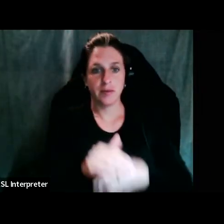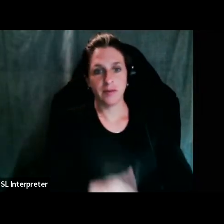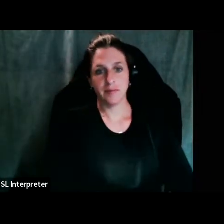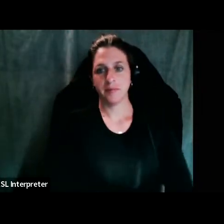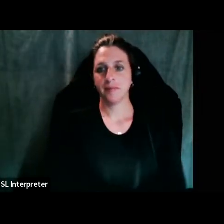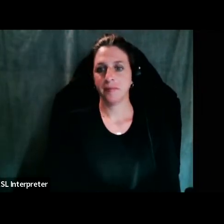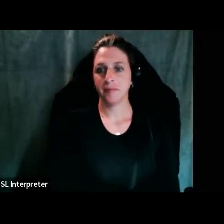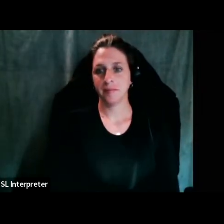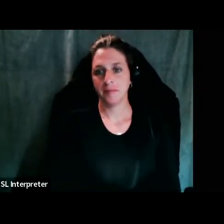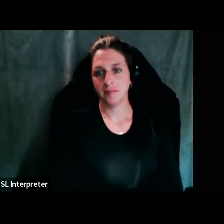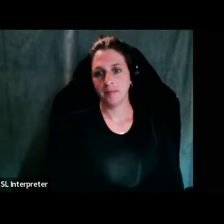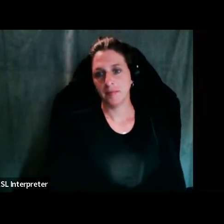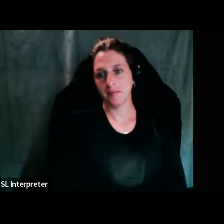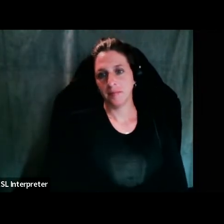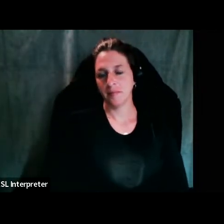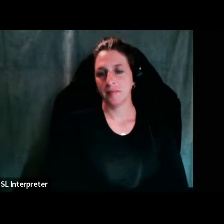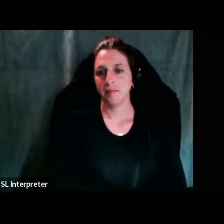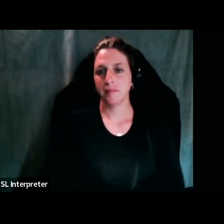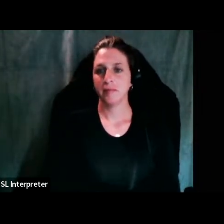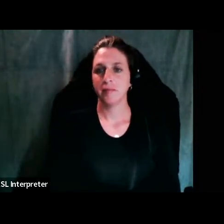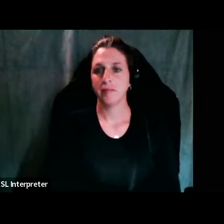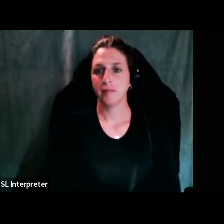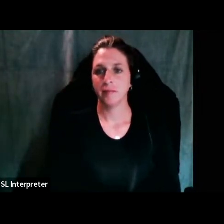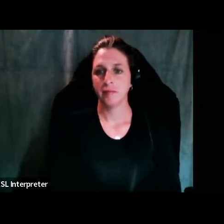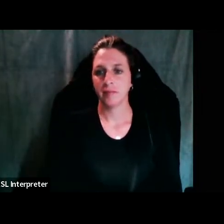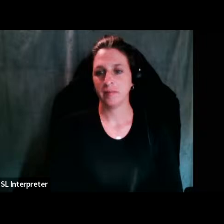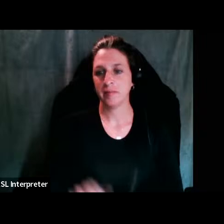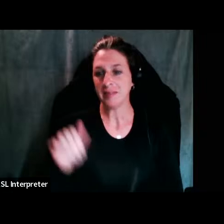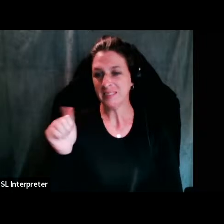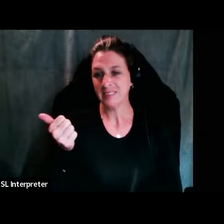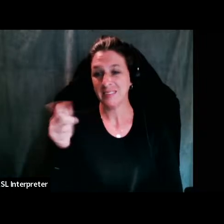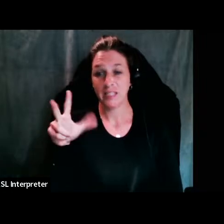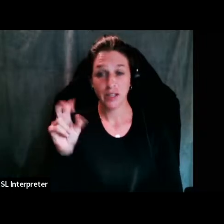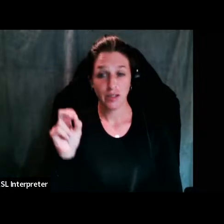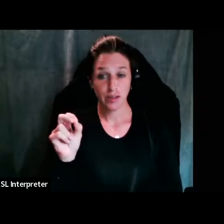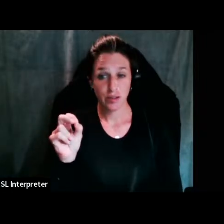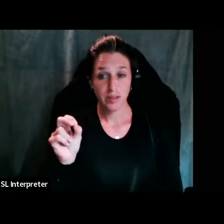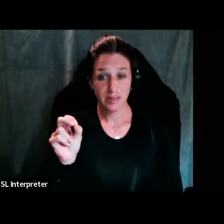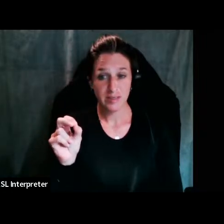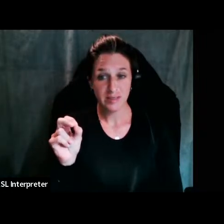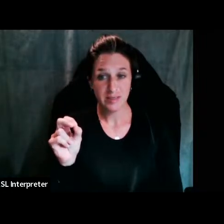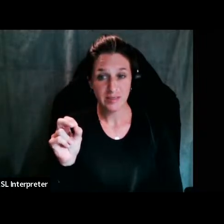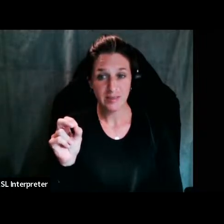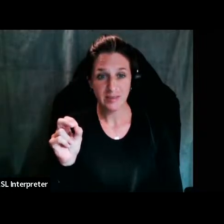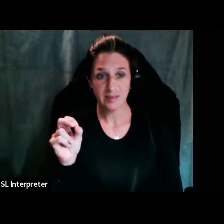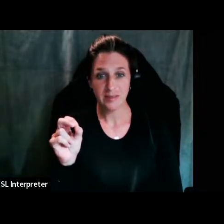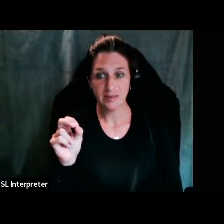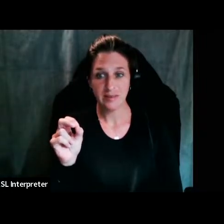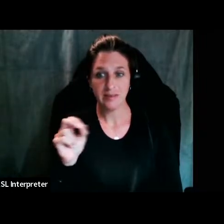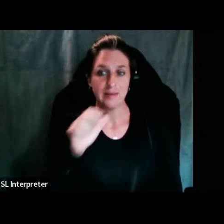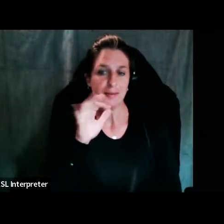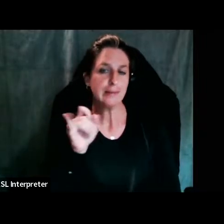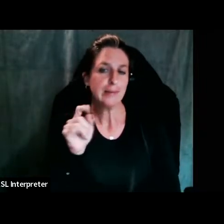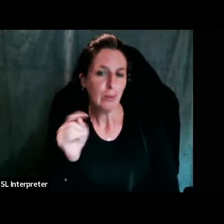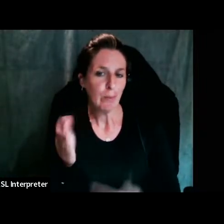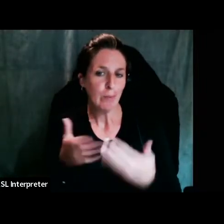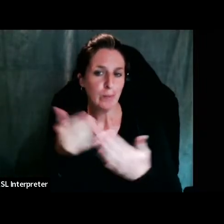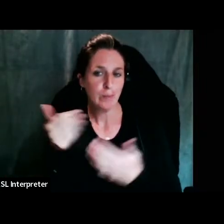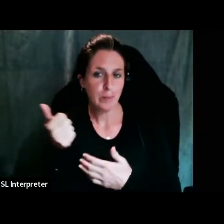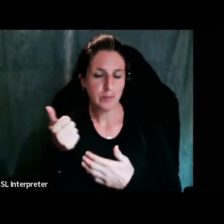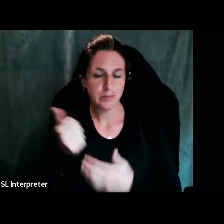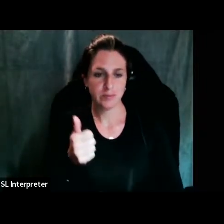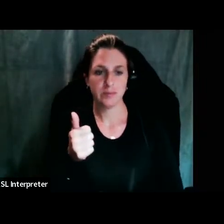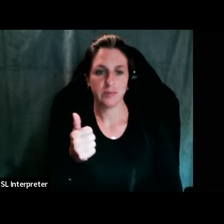I'm finding there. All right. It's 10:30, so yes. point of order. I'm It's sorry. not 10 No, I'm yet. almost 3